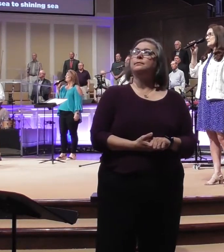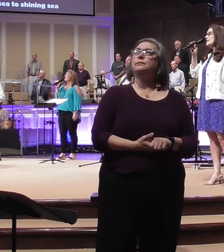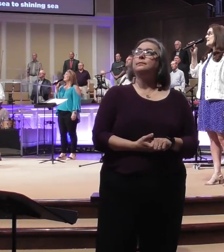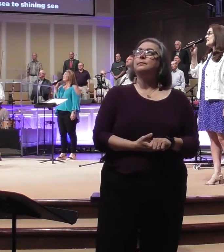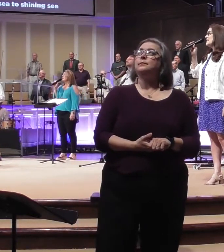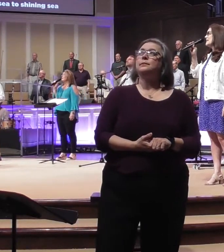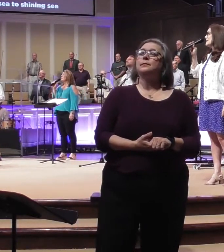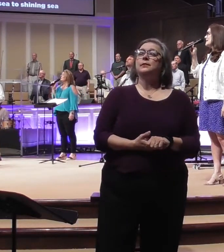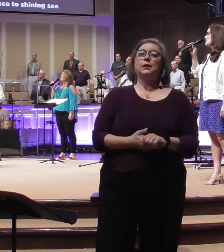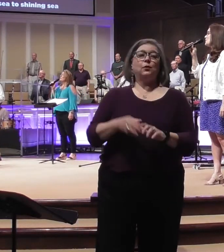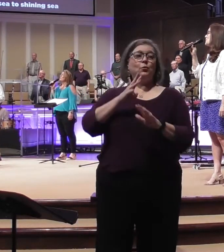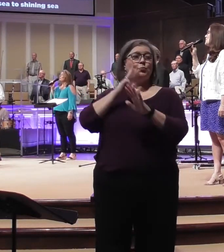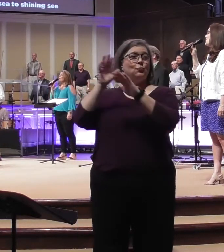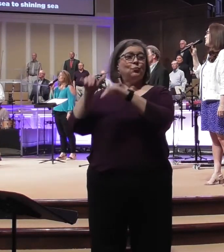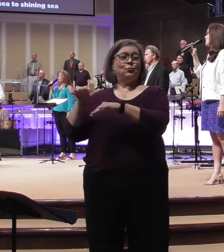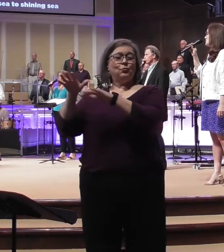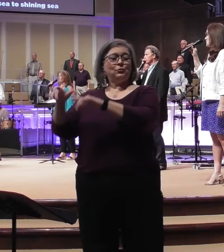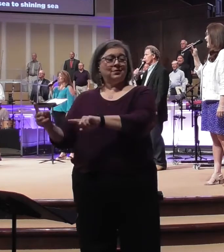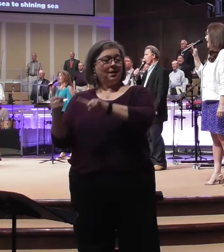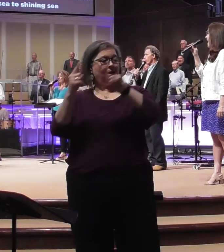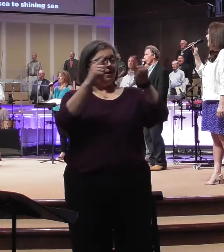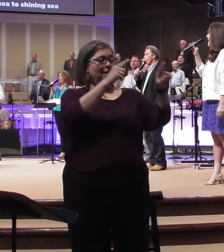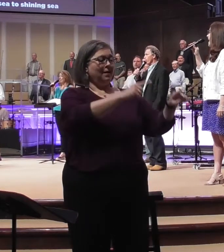From sea to